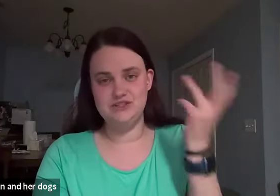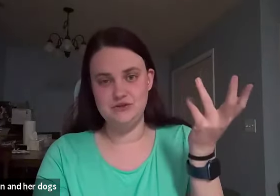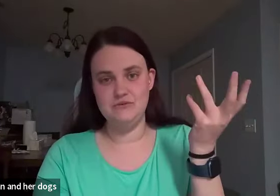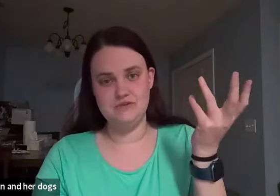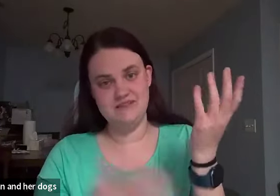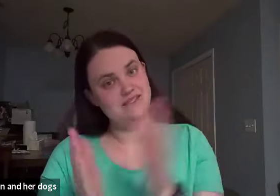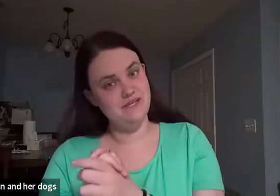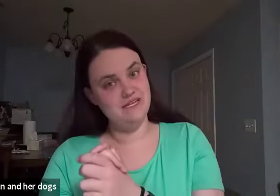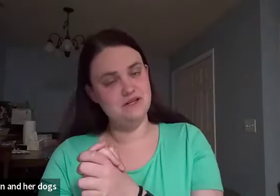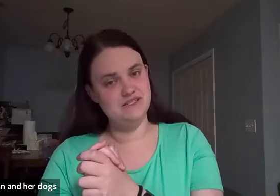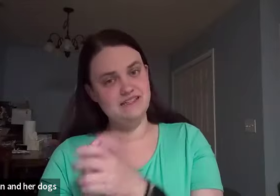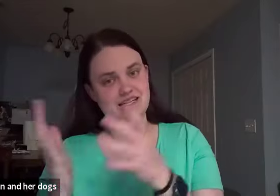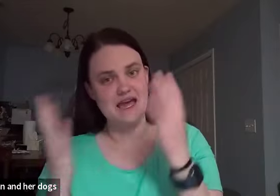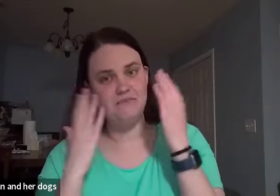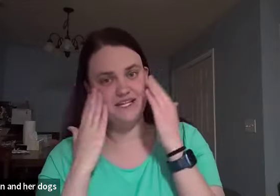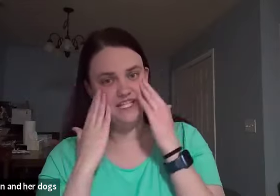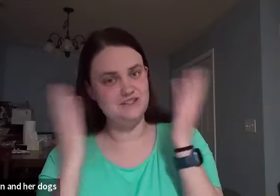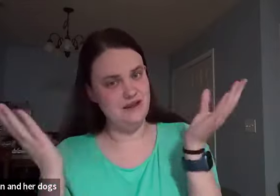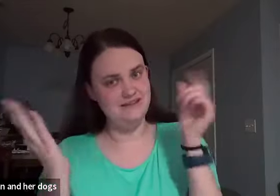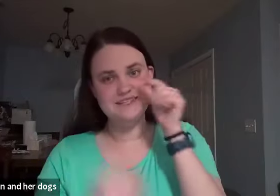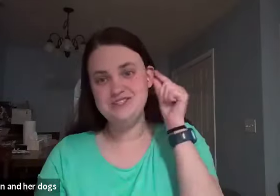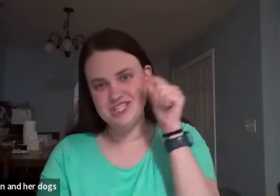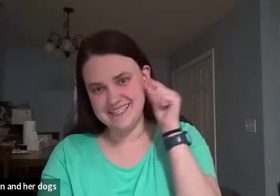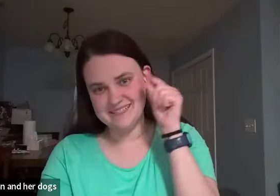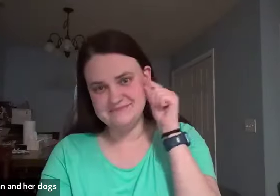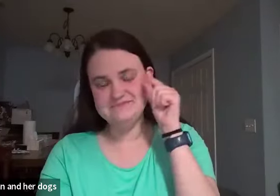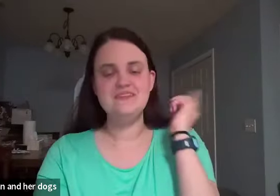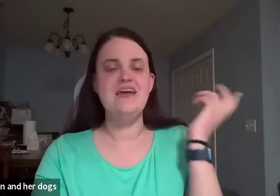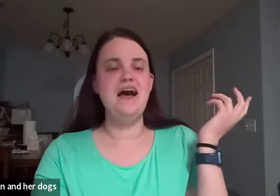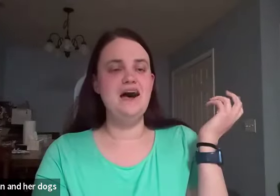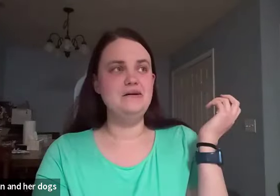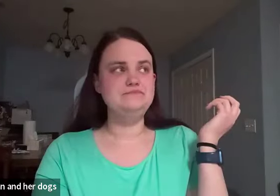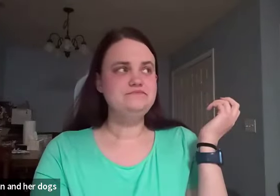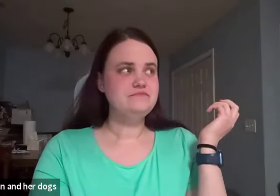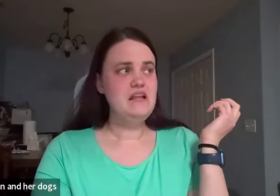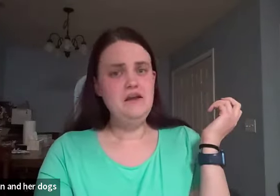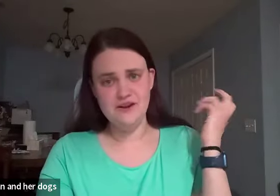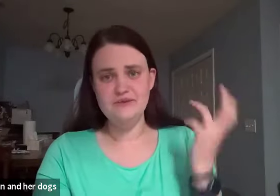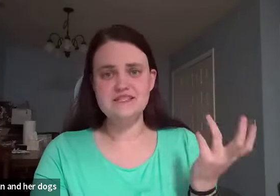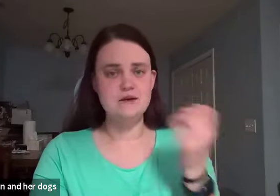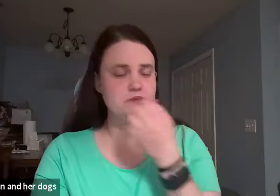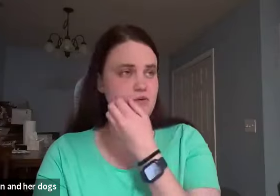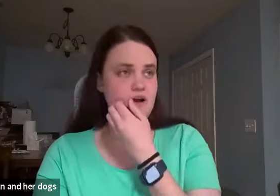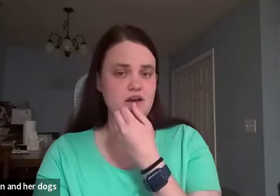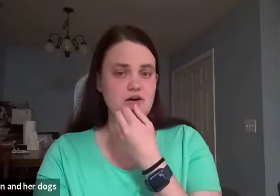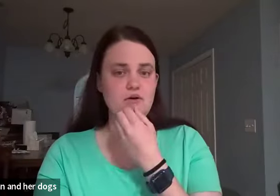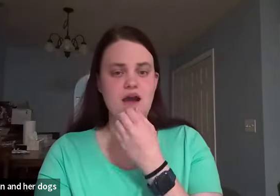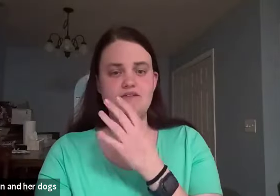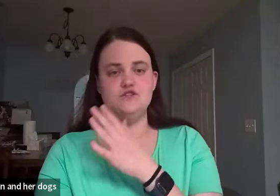is to represent that's me as a person, is that my cheeks are red. So Jillian. There have been some people I know who have theirs